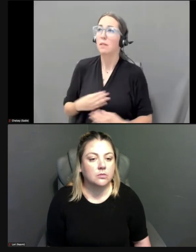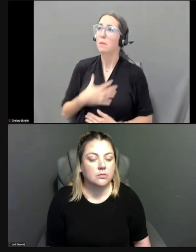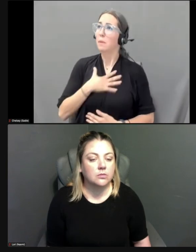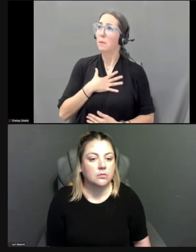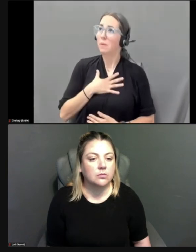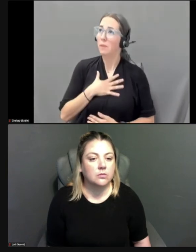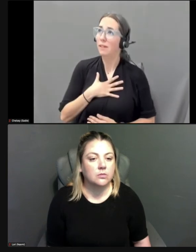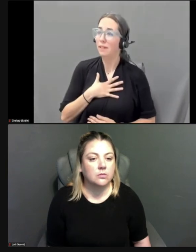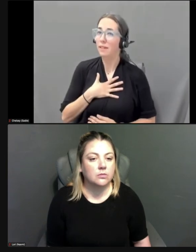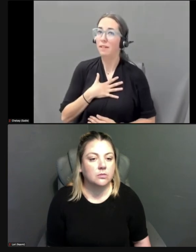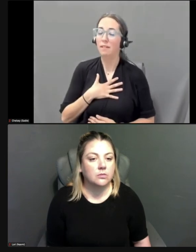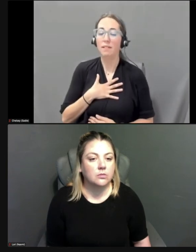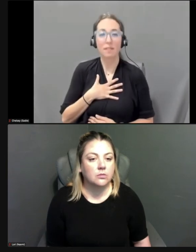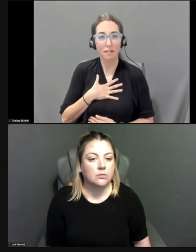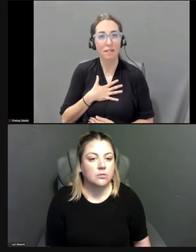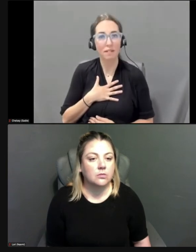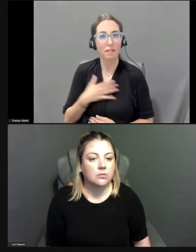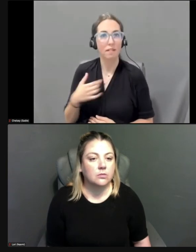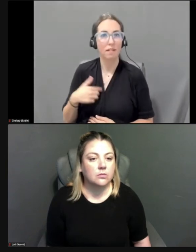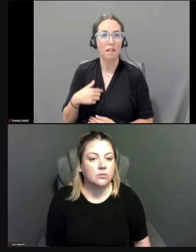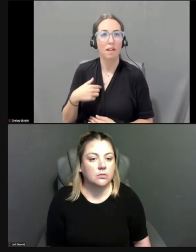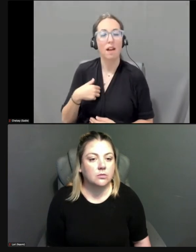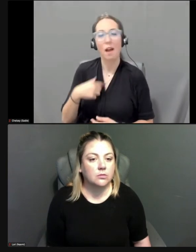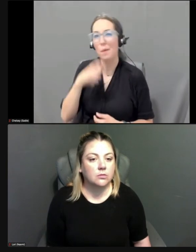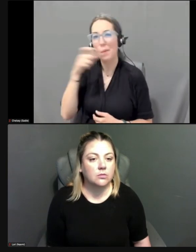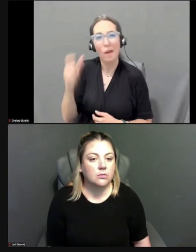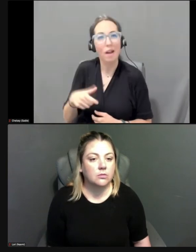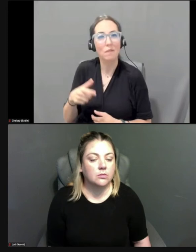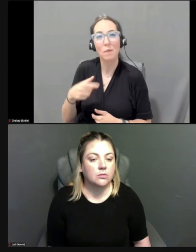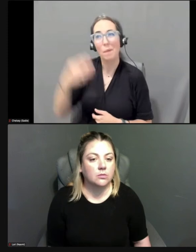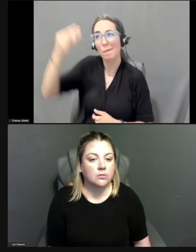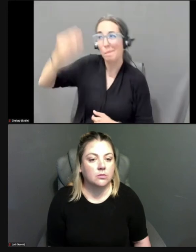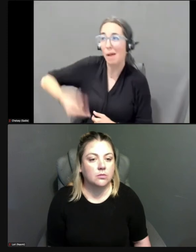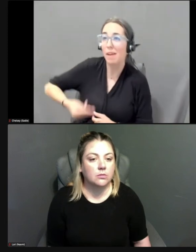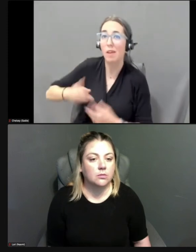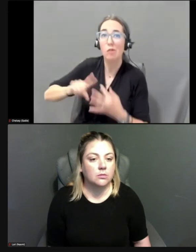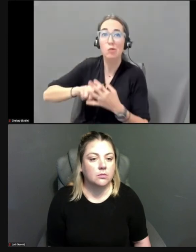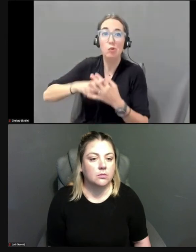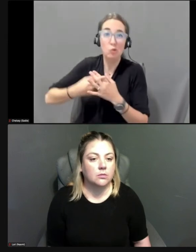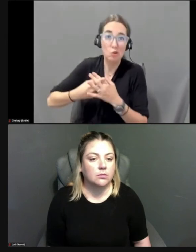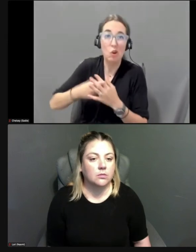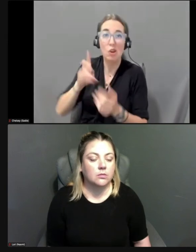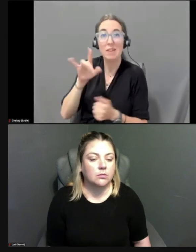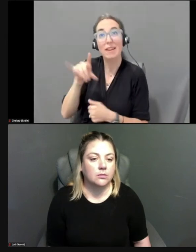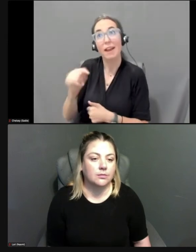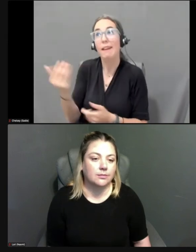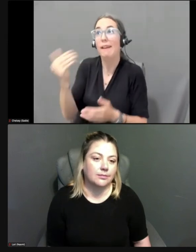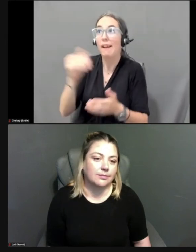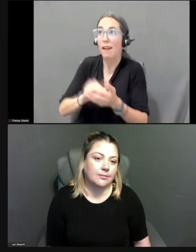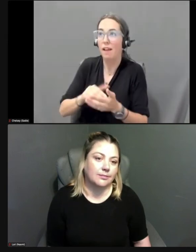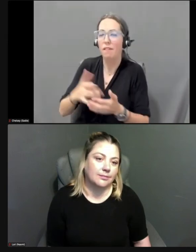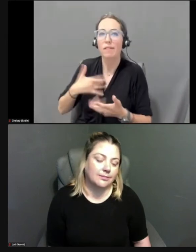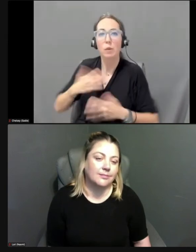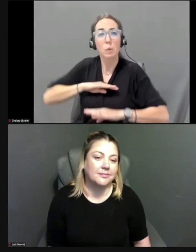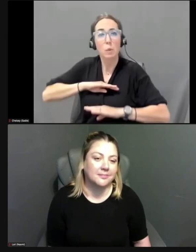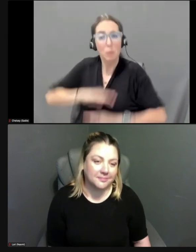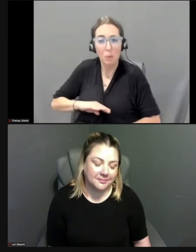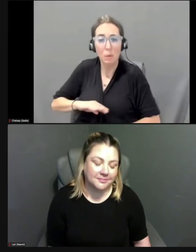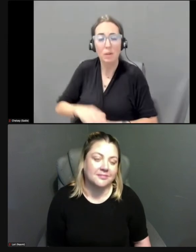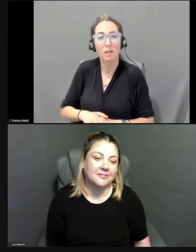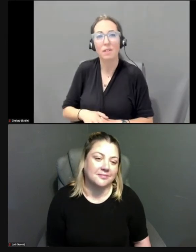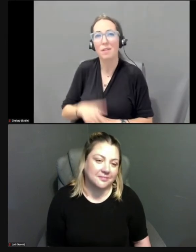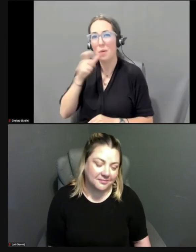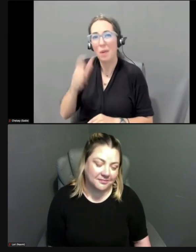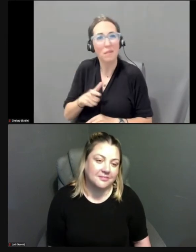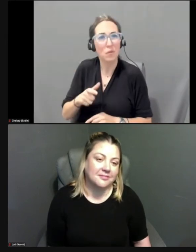I have to start back on another diet every Monday. Totally. I could not. Or to not spend time measuring food